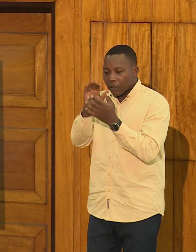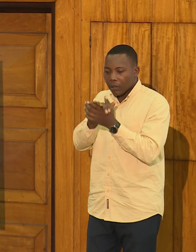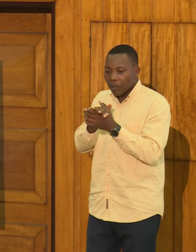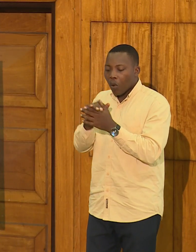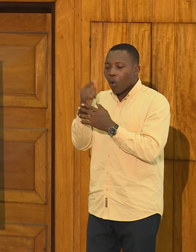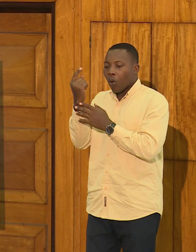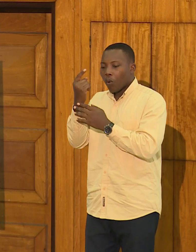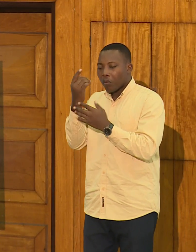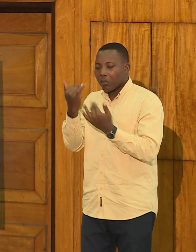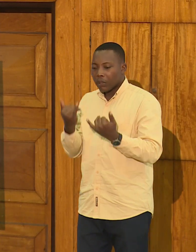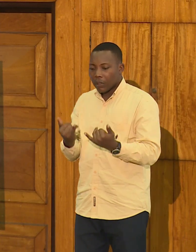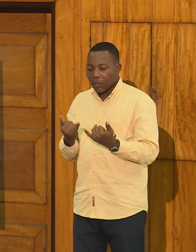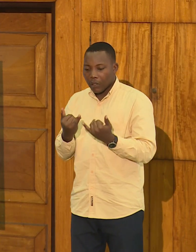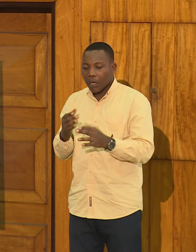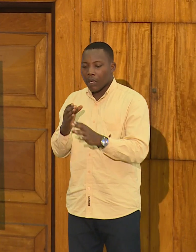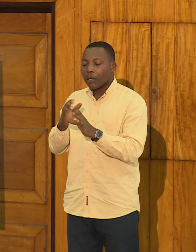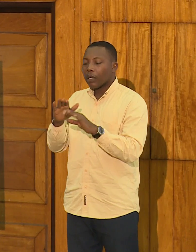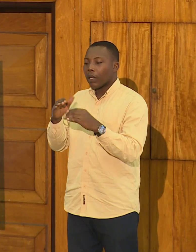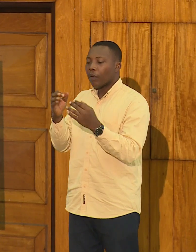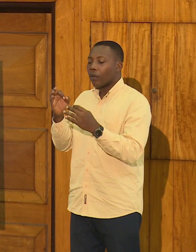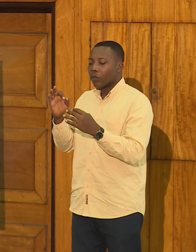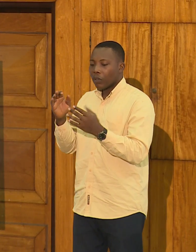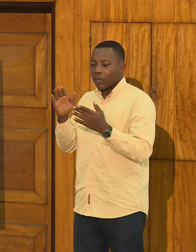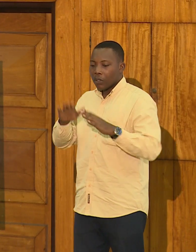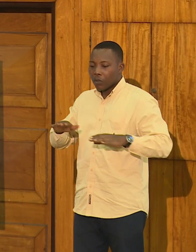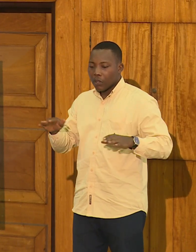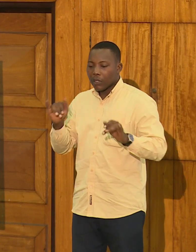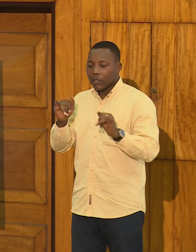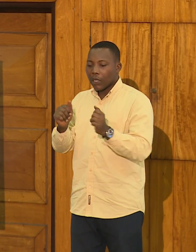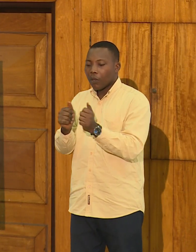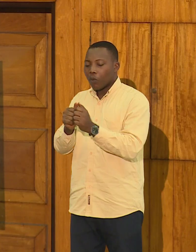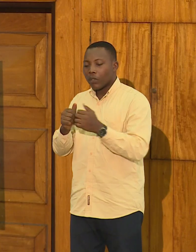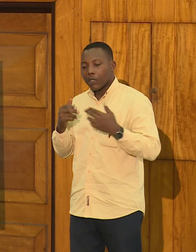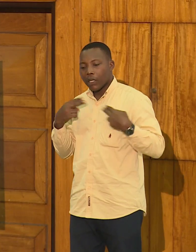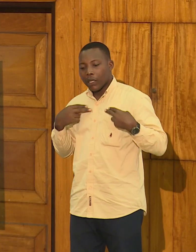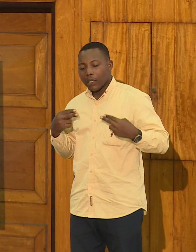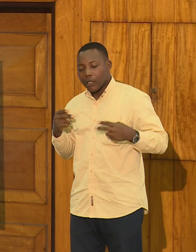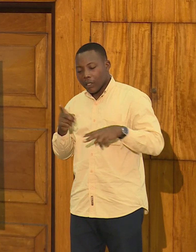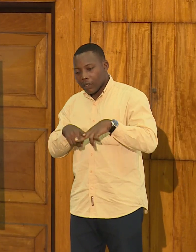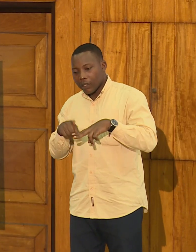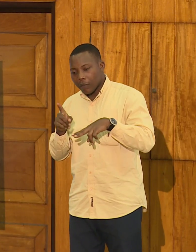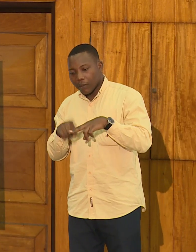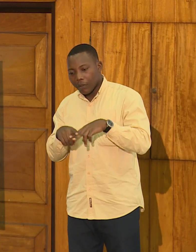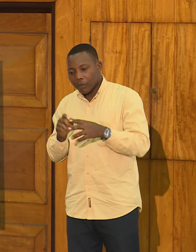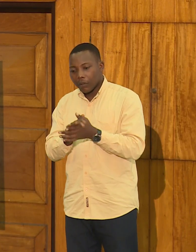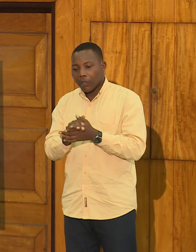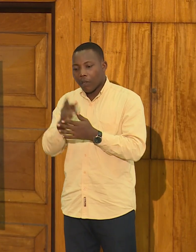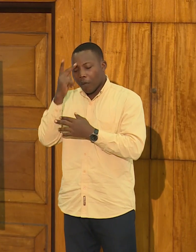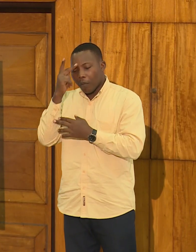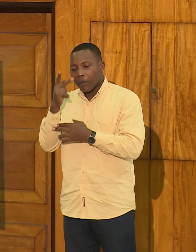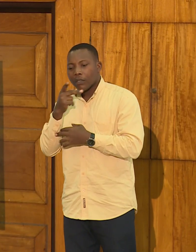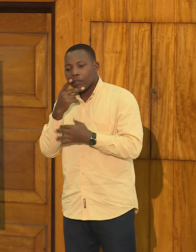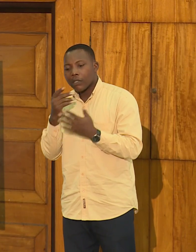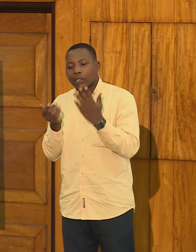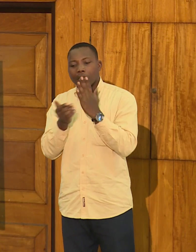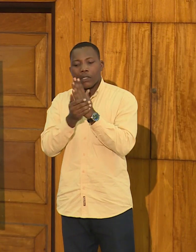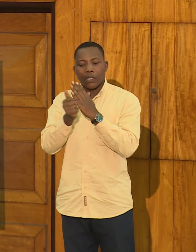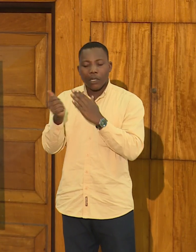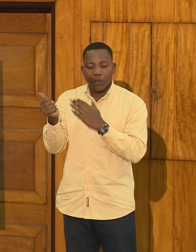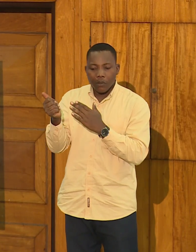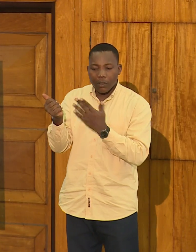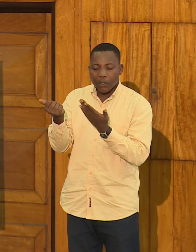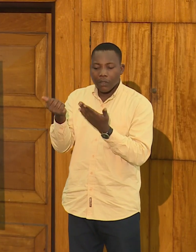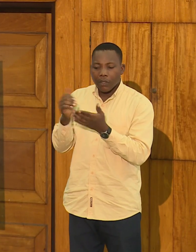the parents and caregivers of the children living with HIV. Furthermore, parenting skills and interactive meetings were